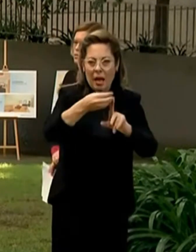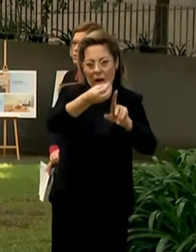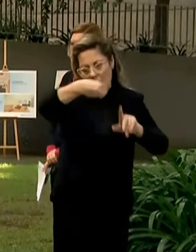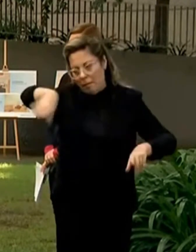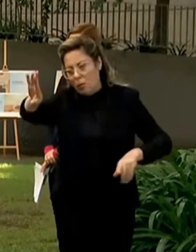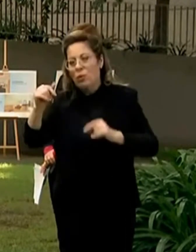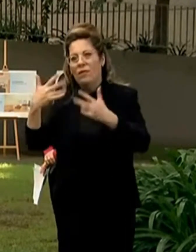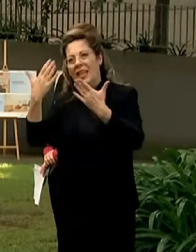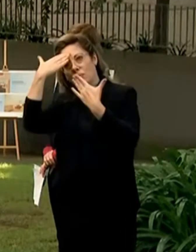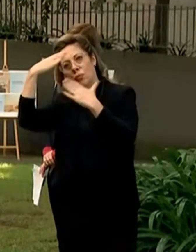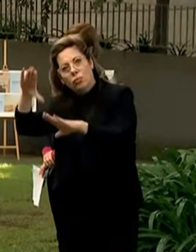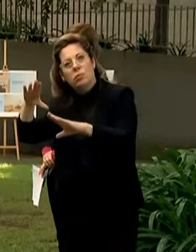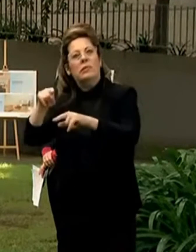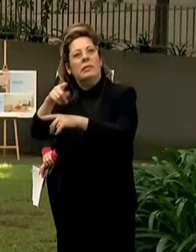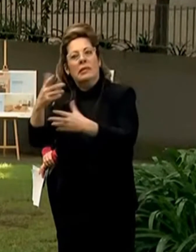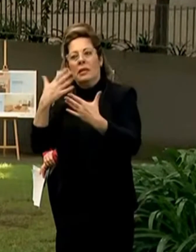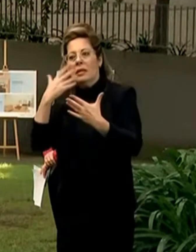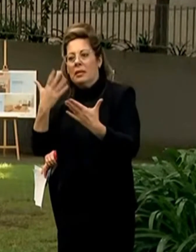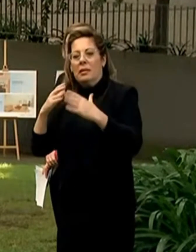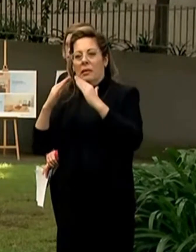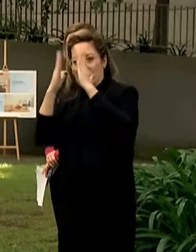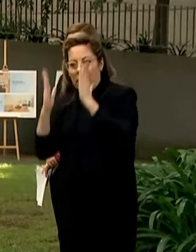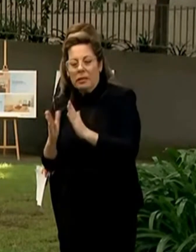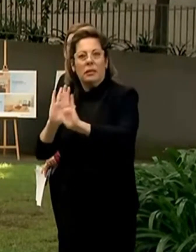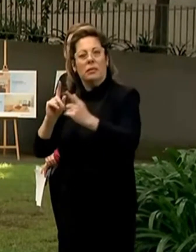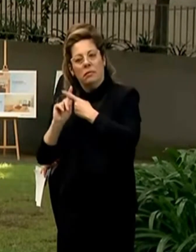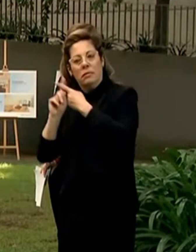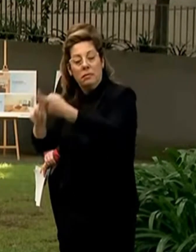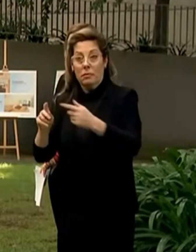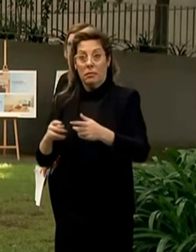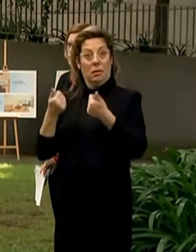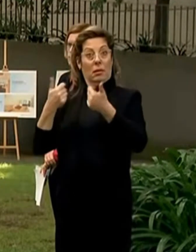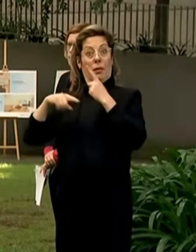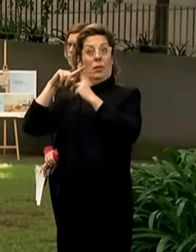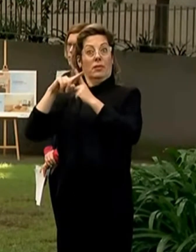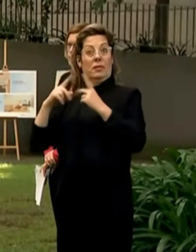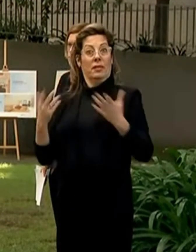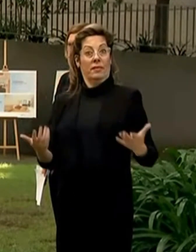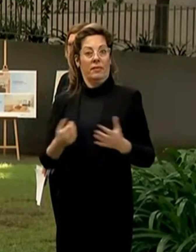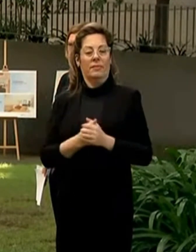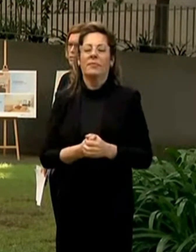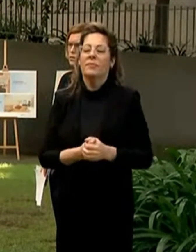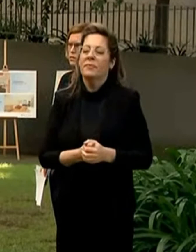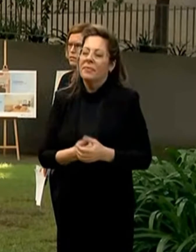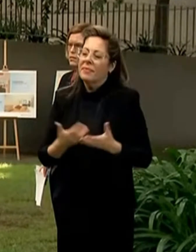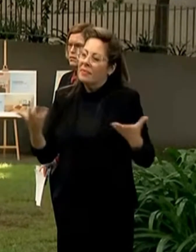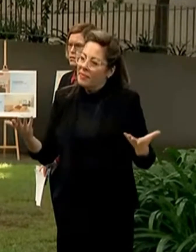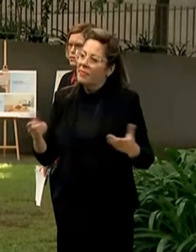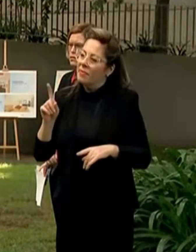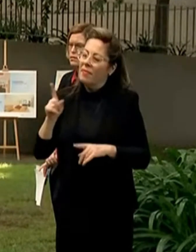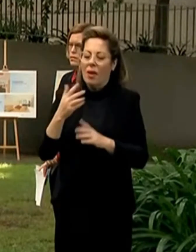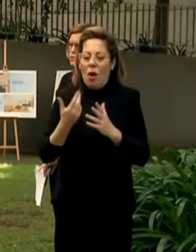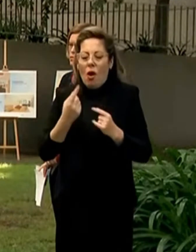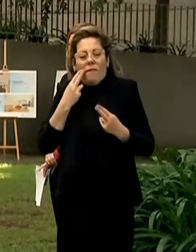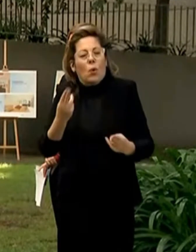Well, I think what's important for us as a government is not to take our eye off what are important issues. And of course I'm heartened by that, but the critical issue for us